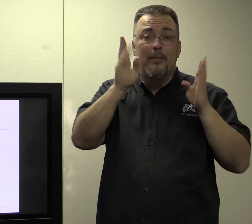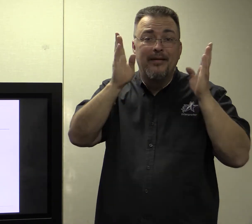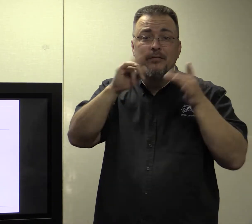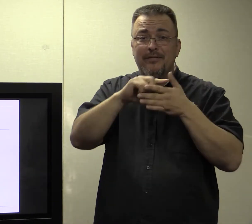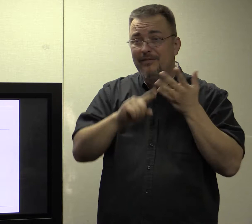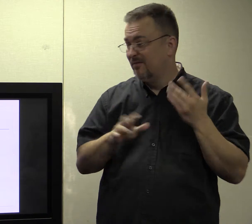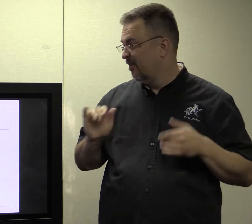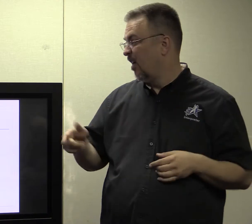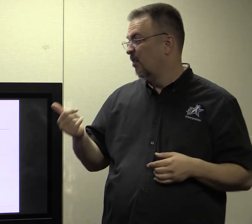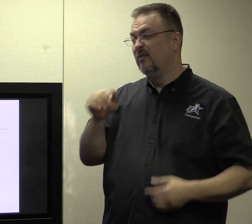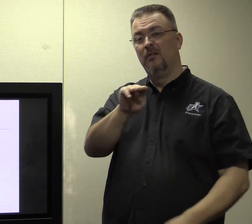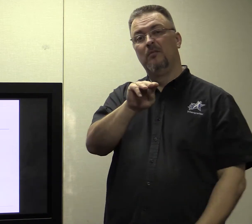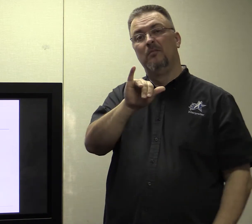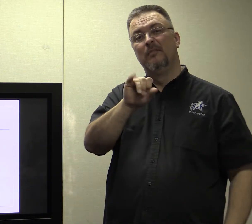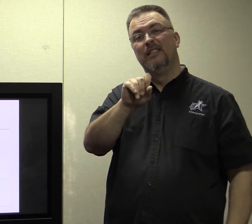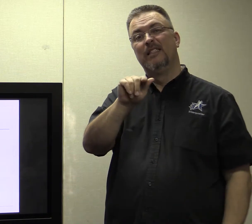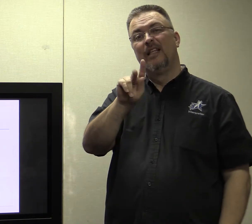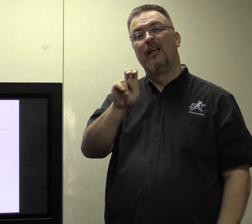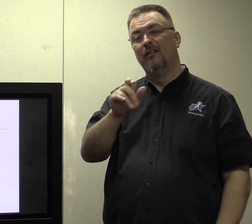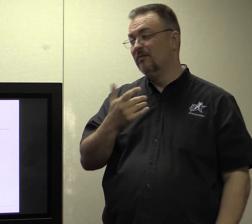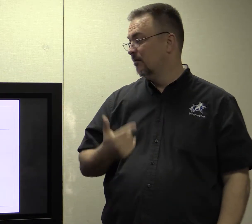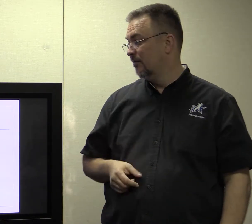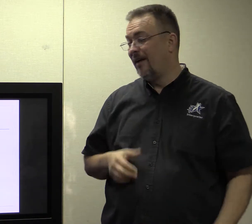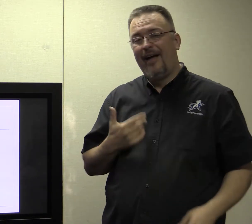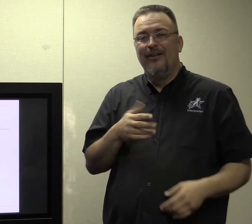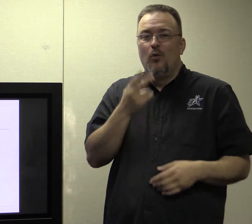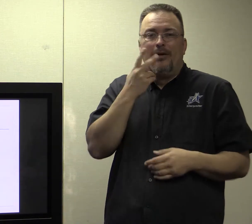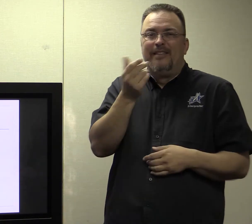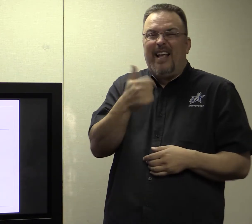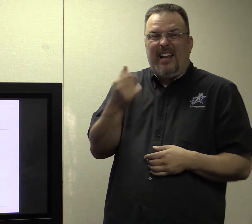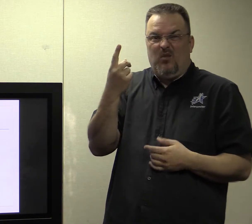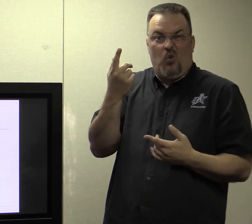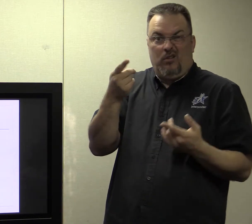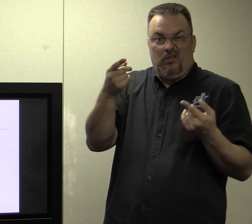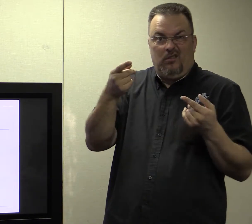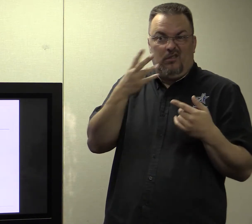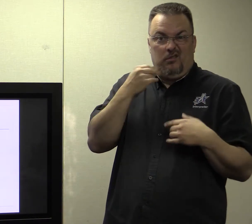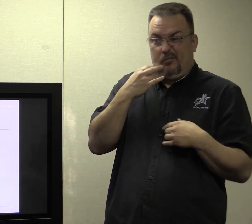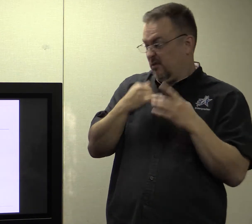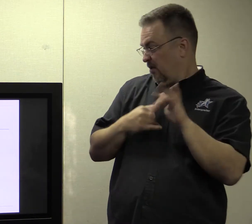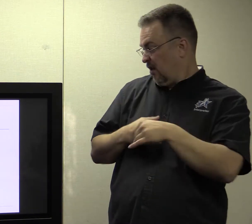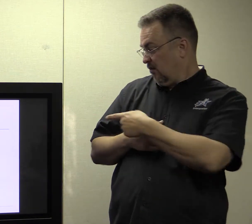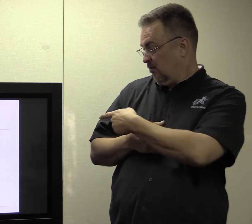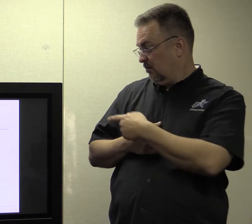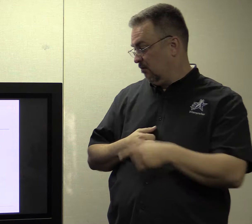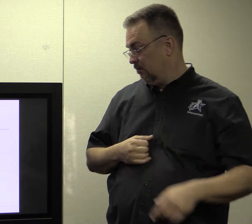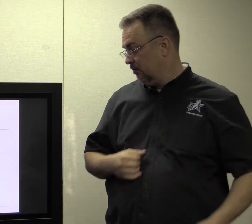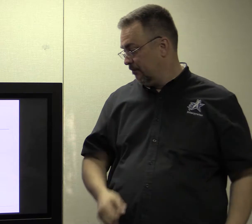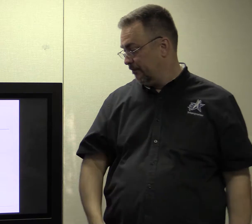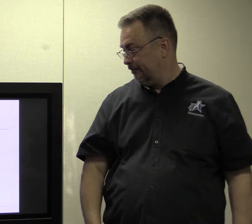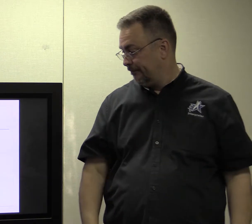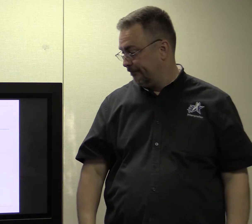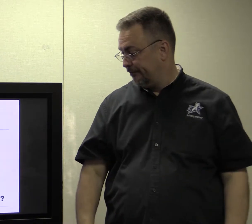mistake. Obviously, you don't want to see anybody doing what is in front of us now.